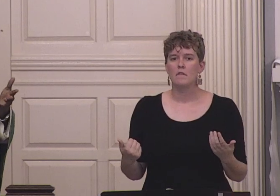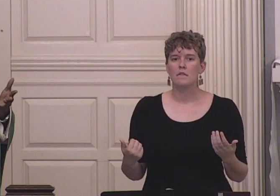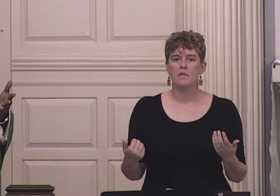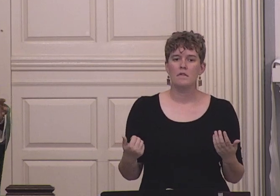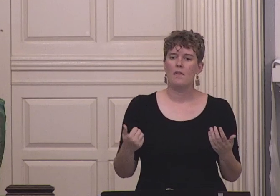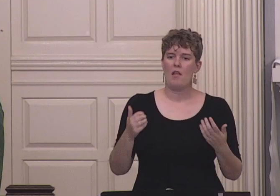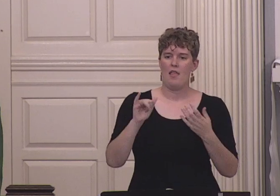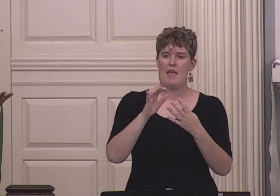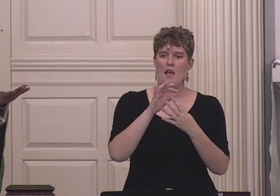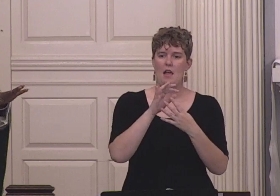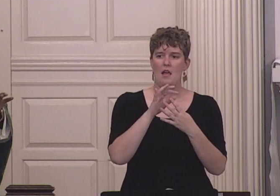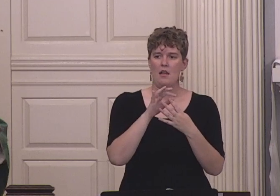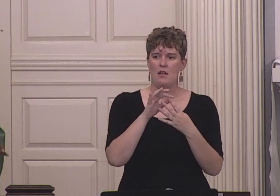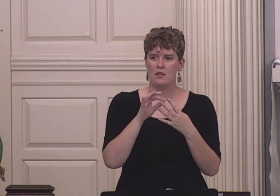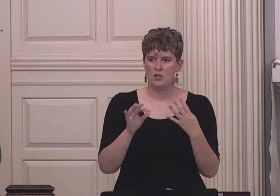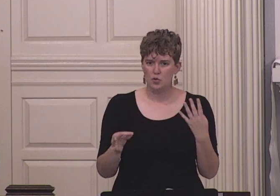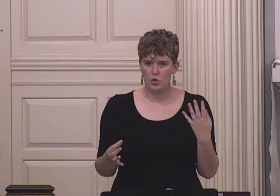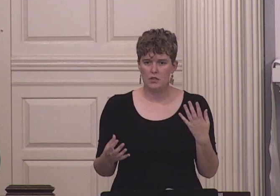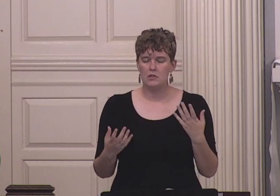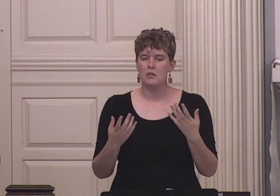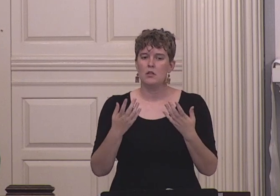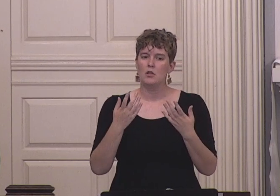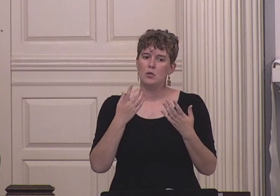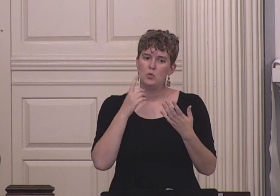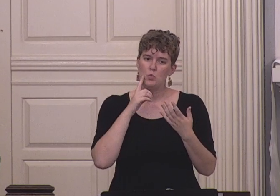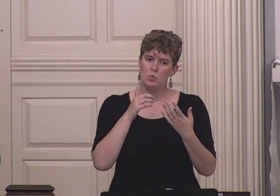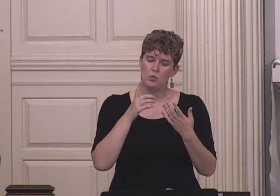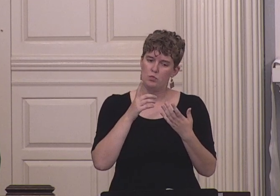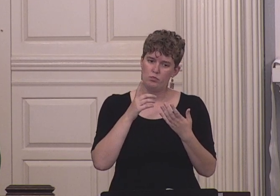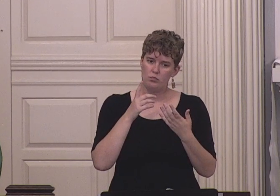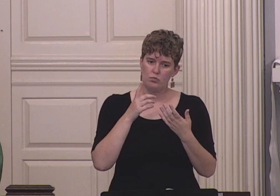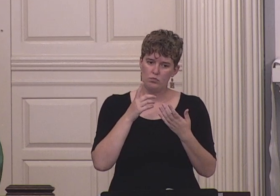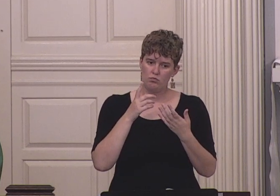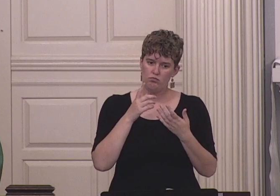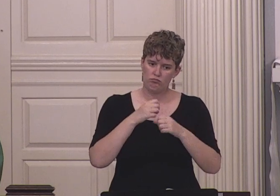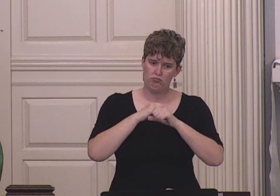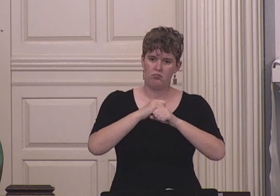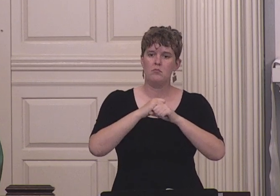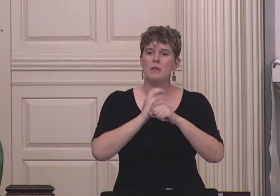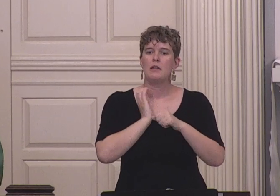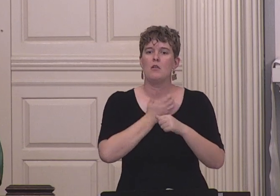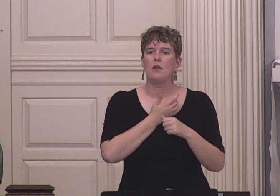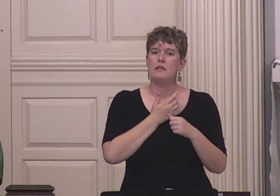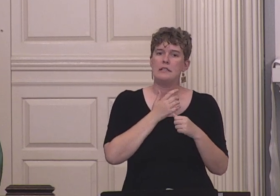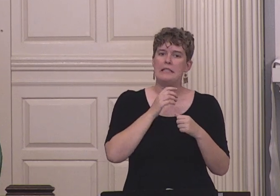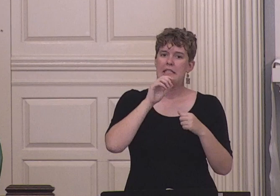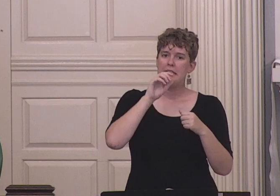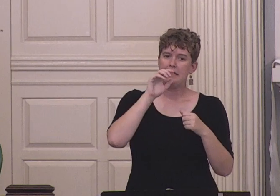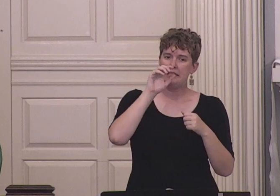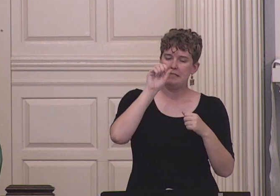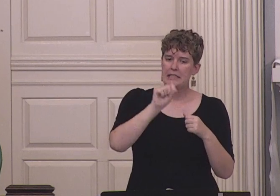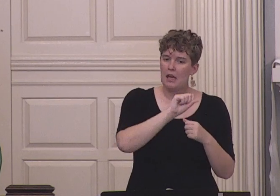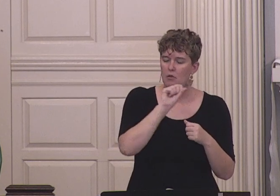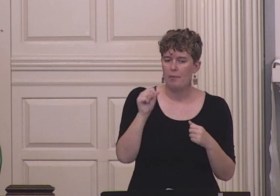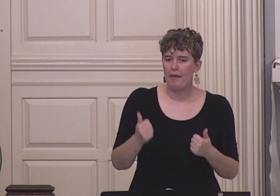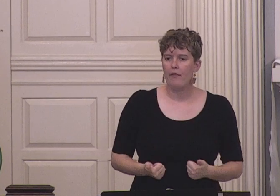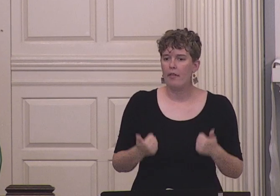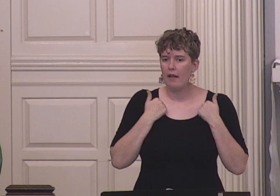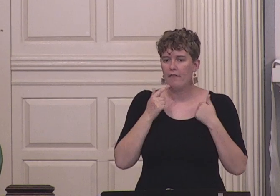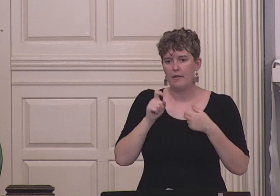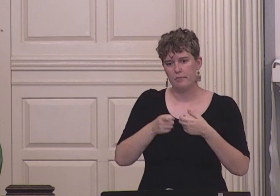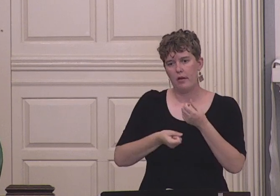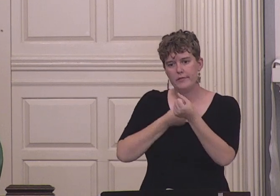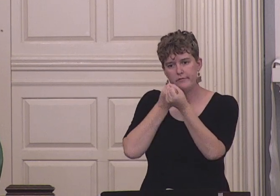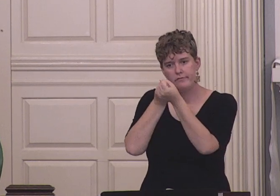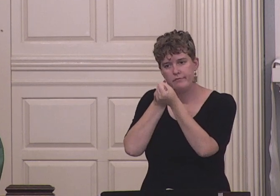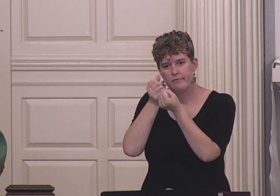our, say, the sacramental life. I need to remain true to my sacramental life. But